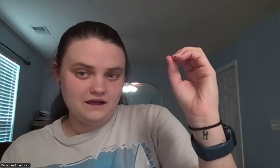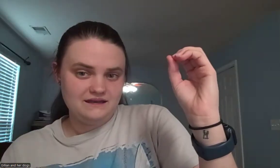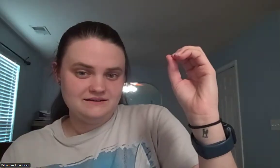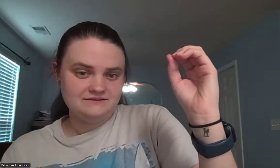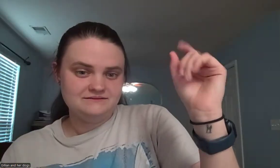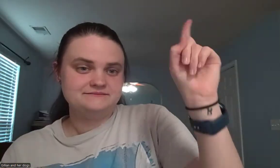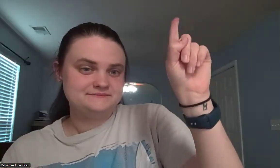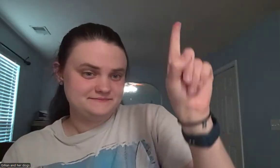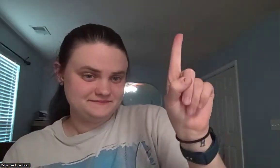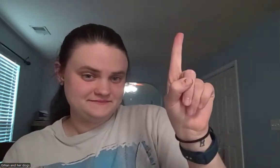1,